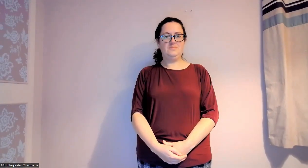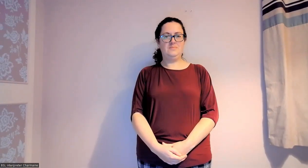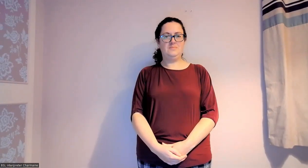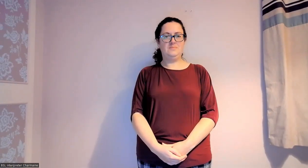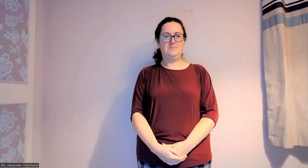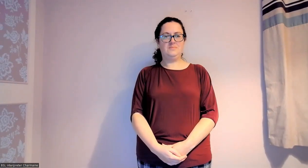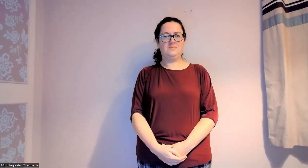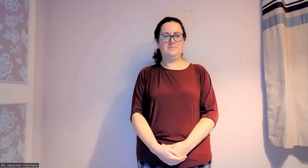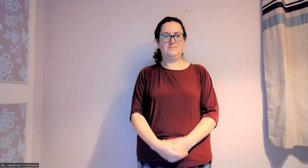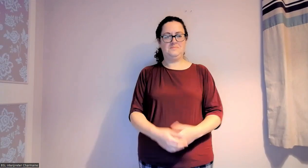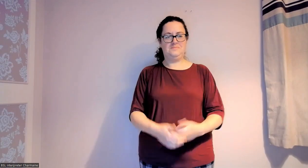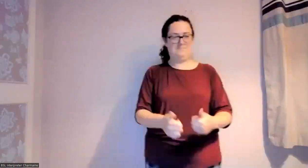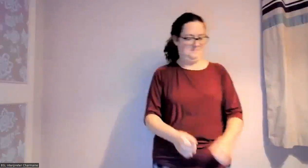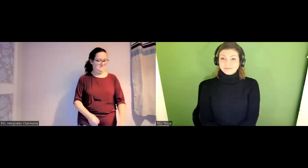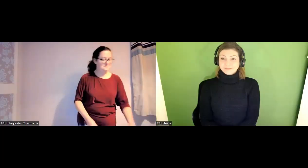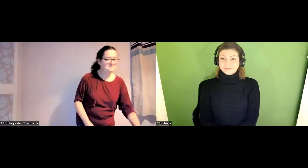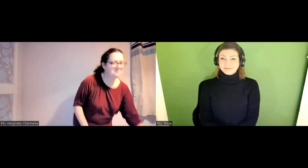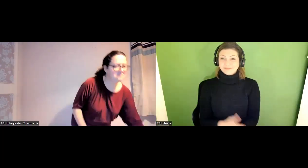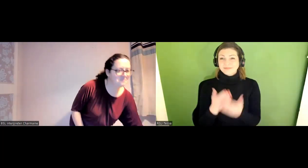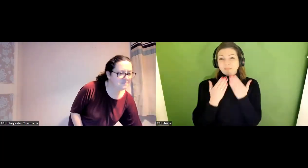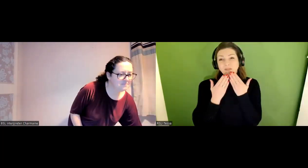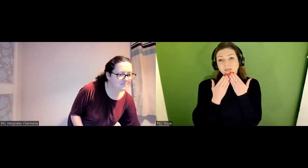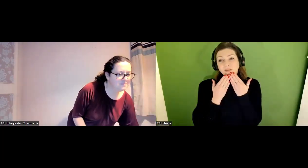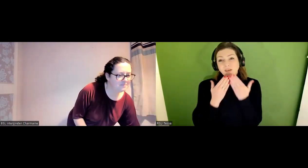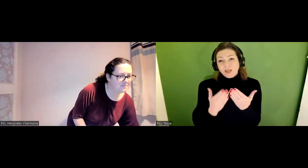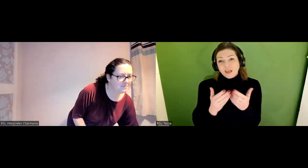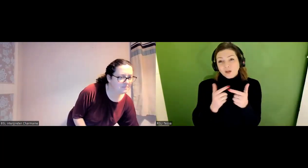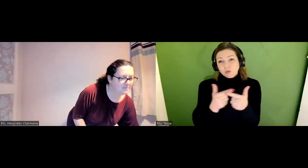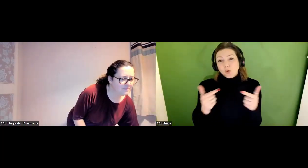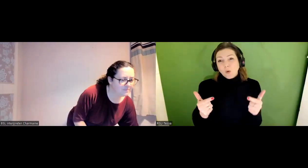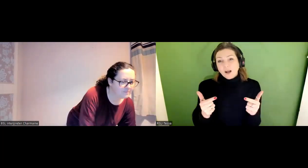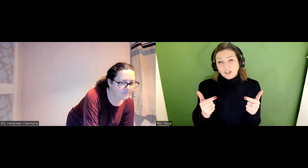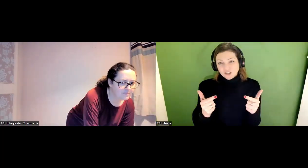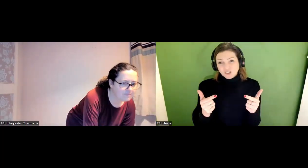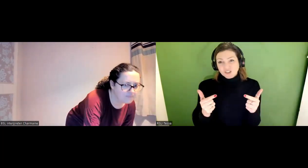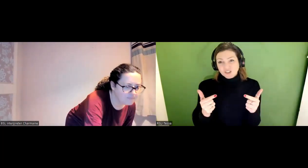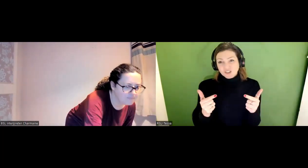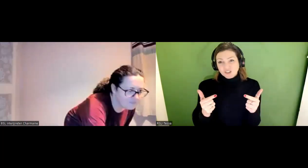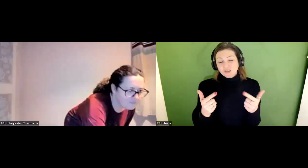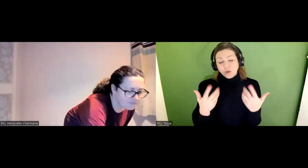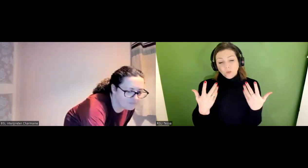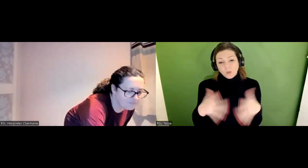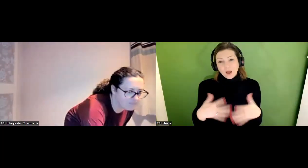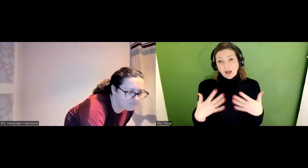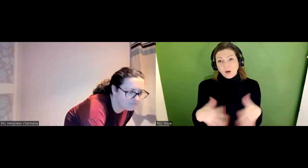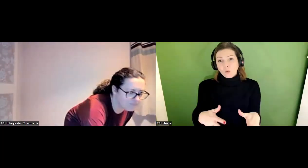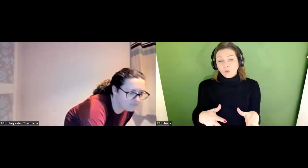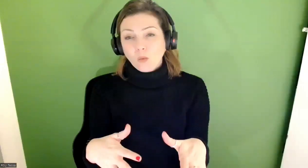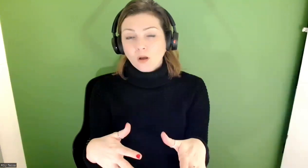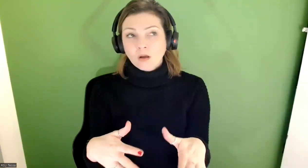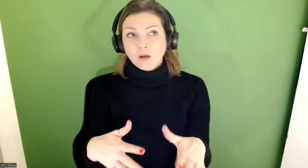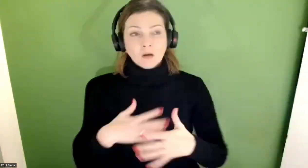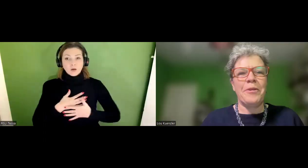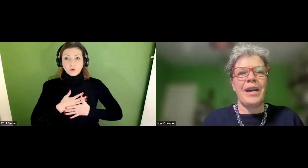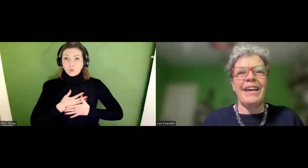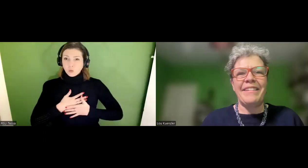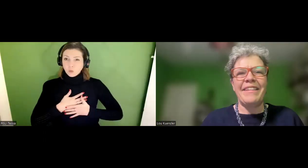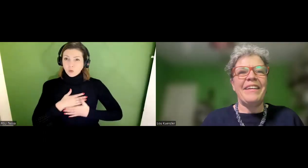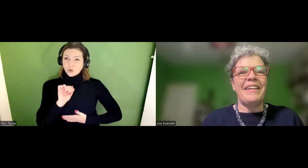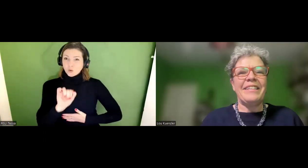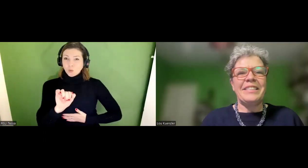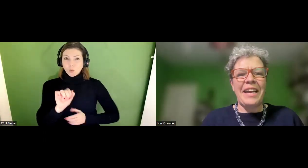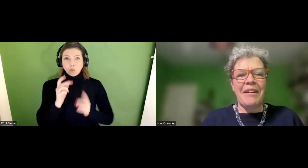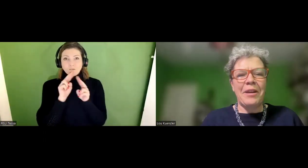Thank you so much, Sharon. What a beautiful reading. I loved your viewpoint there. I was totally in your